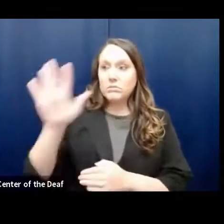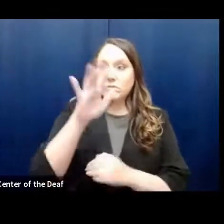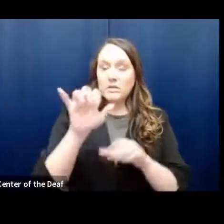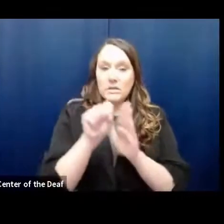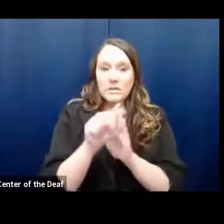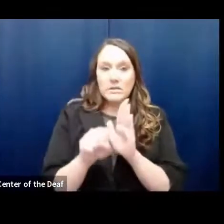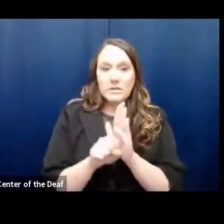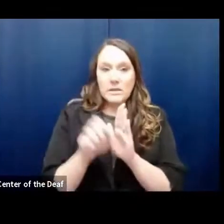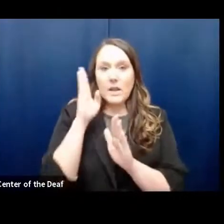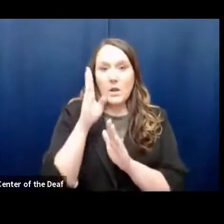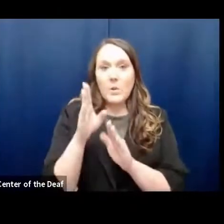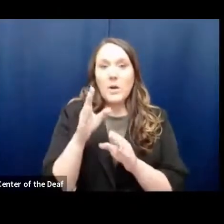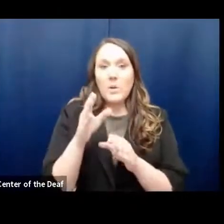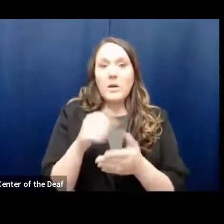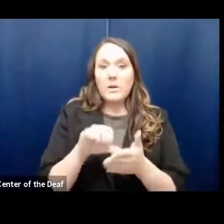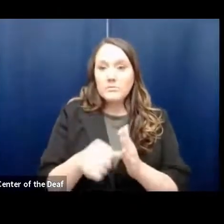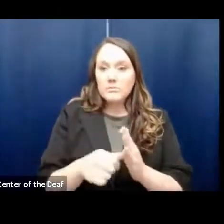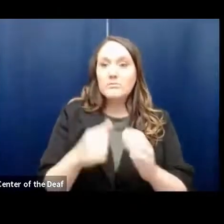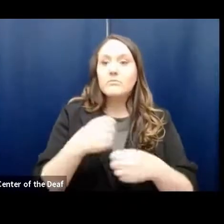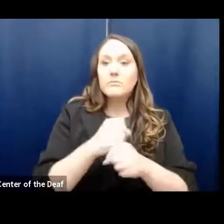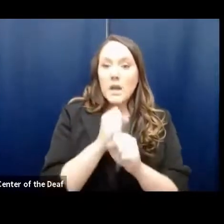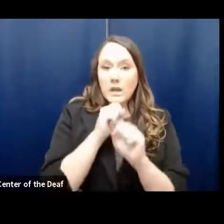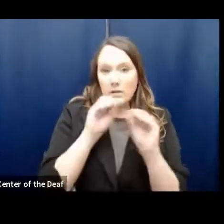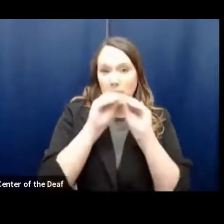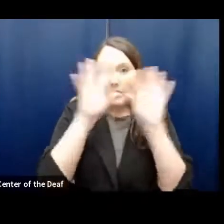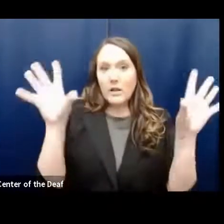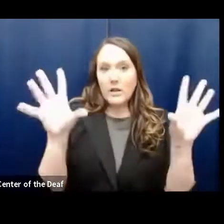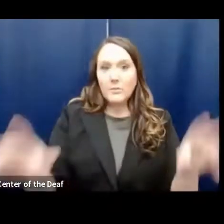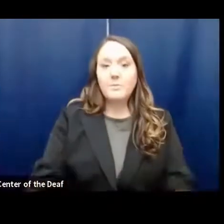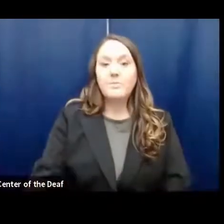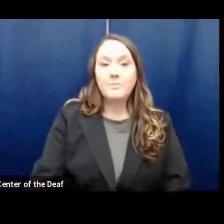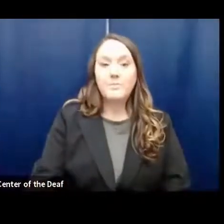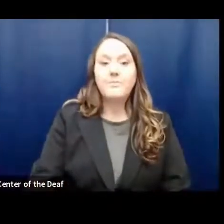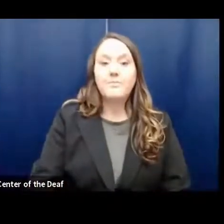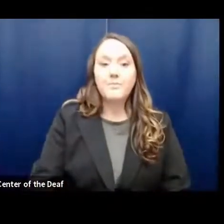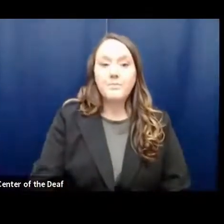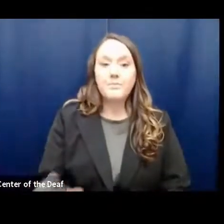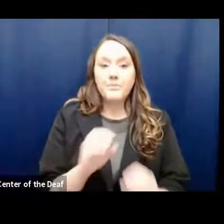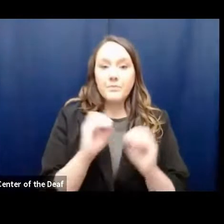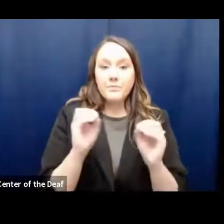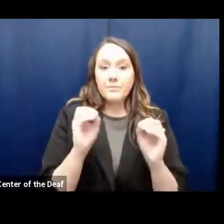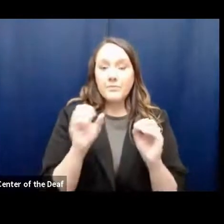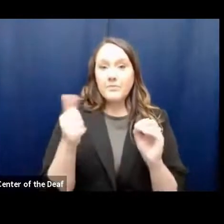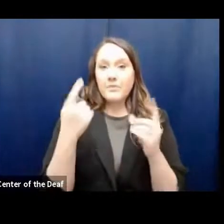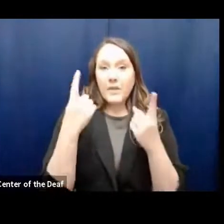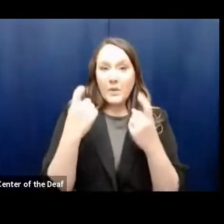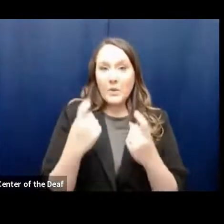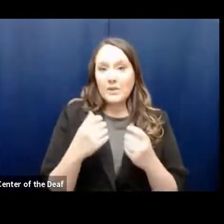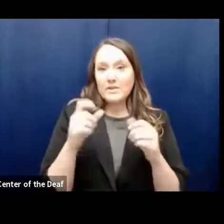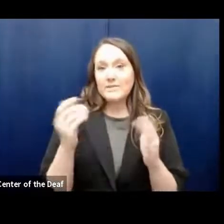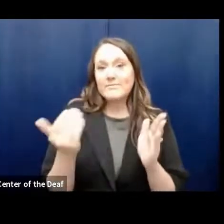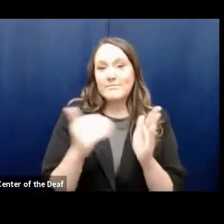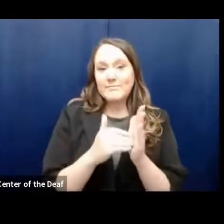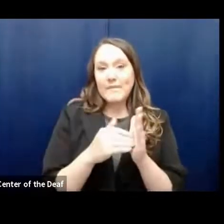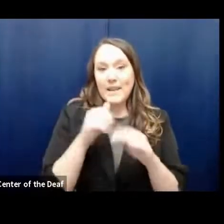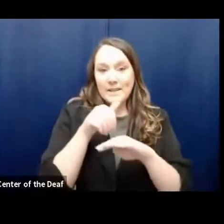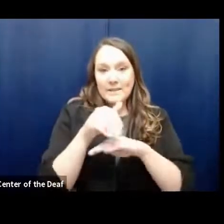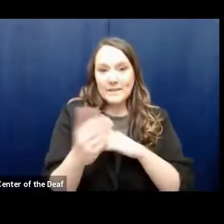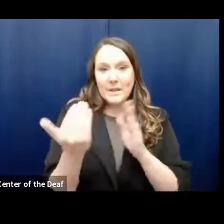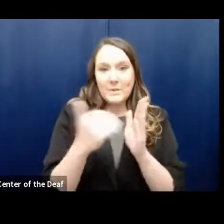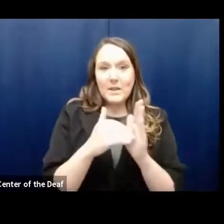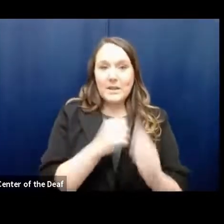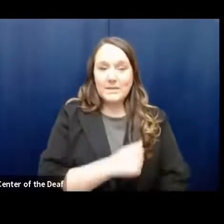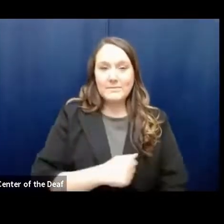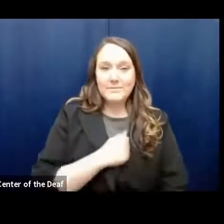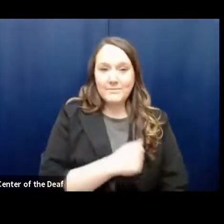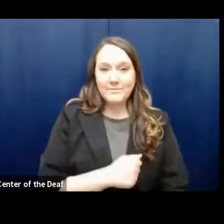made clear to everyone that we have that guidance corrected. And we don't have any questions. Once again, we'll need you to resubmit your questions. We apologize,